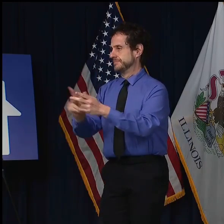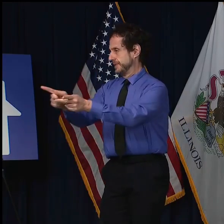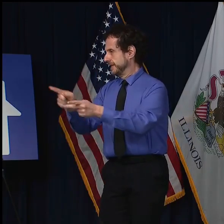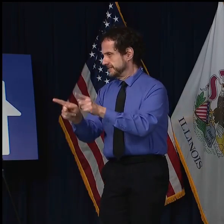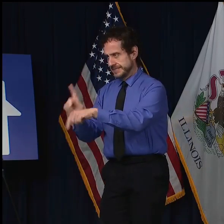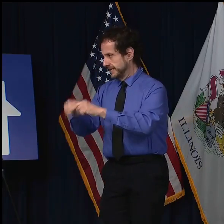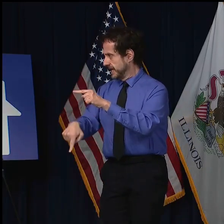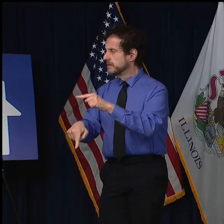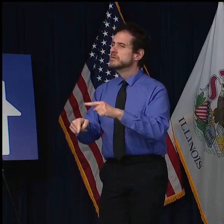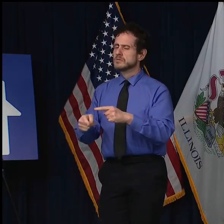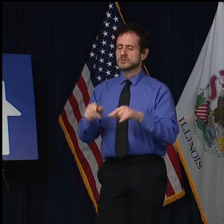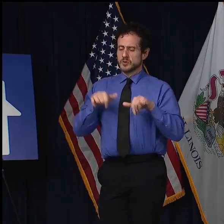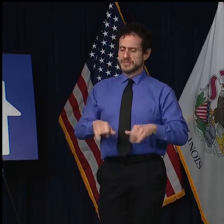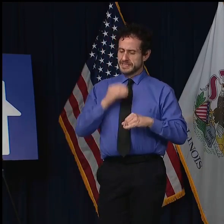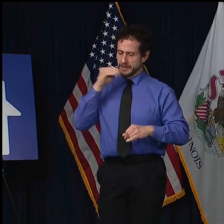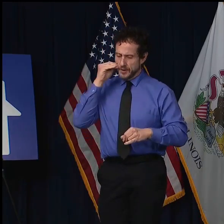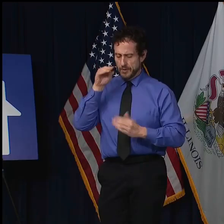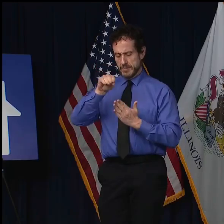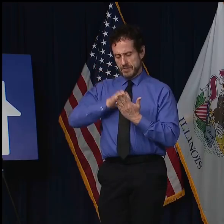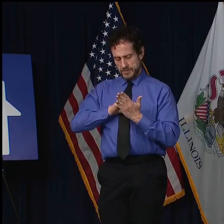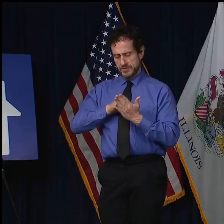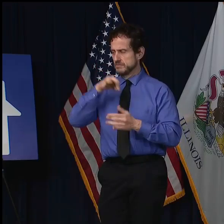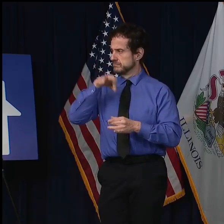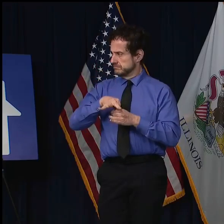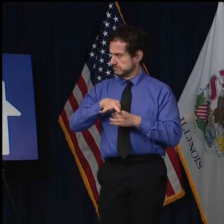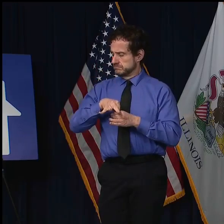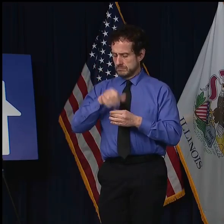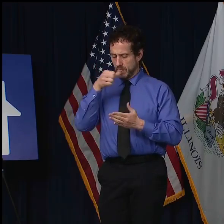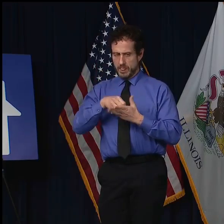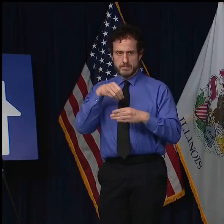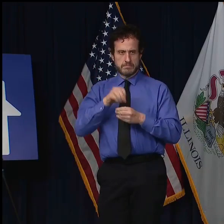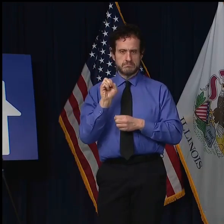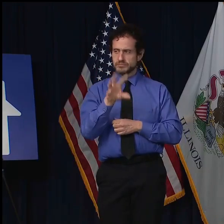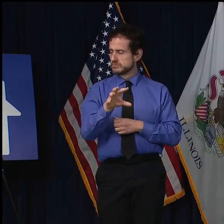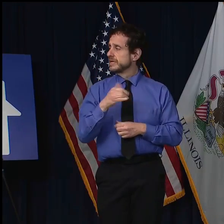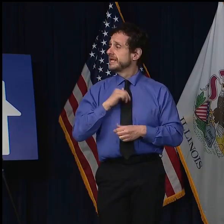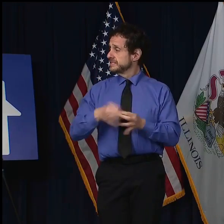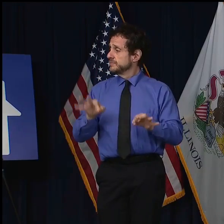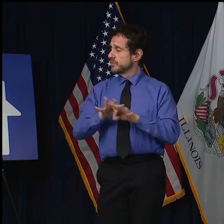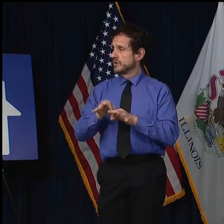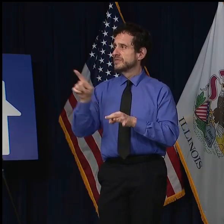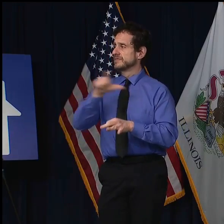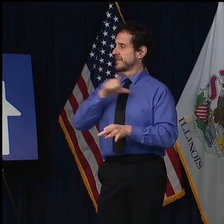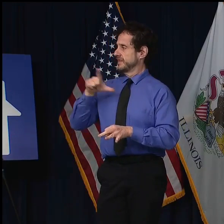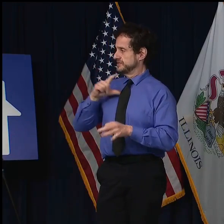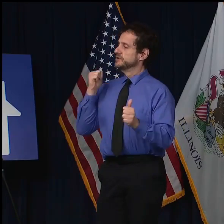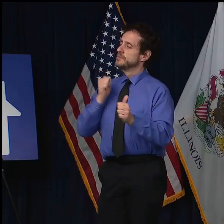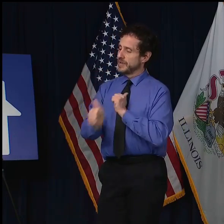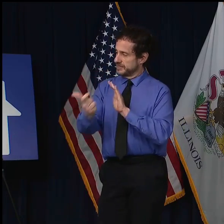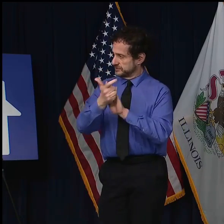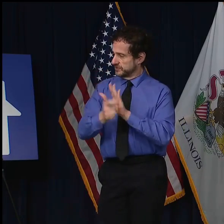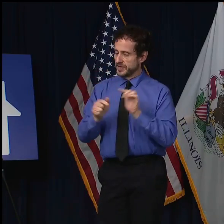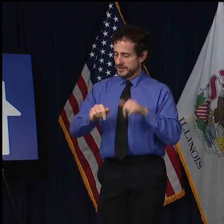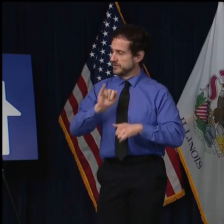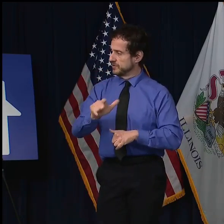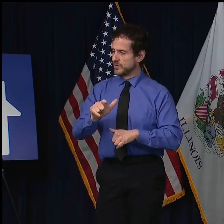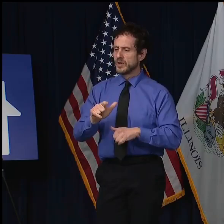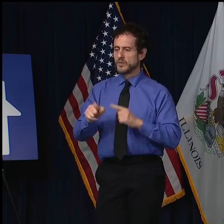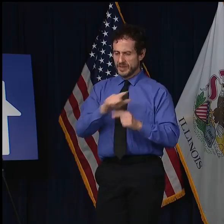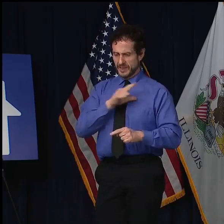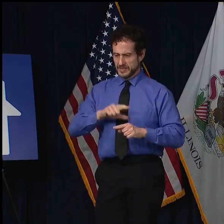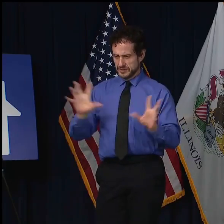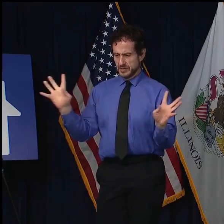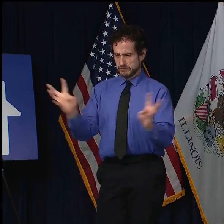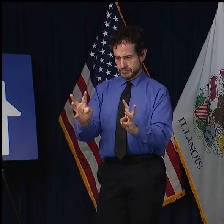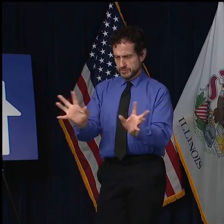populations. So it's very important that we pass a law, the legislature, when they get together, to make sure that we have